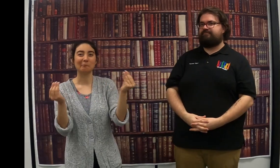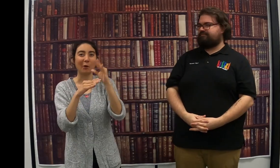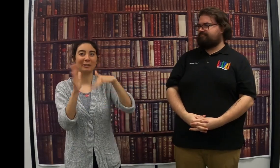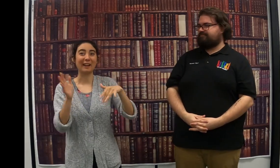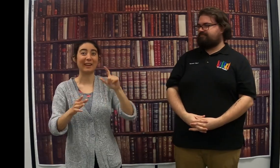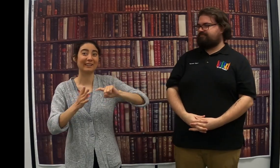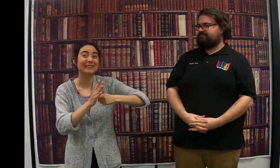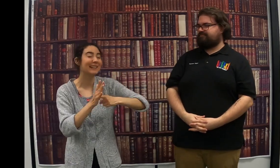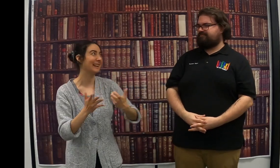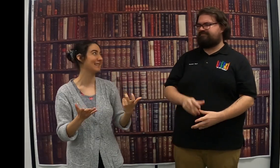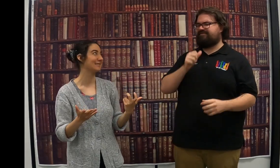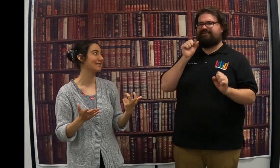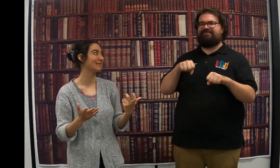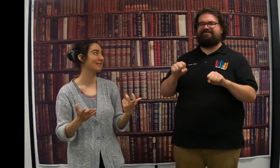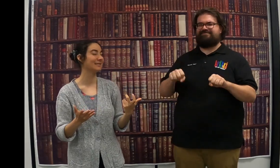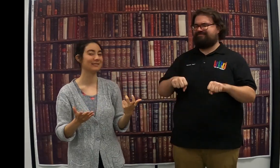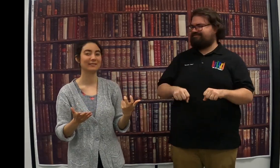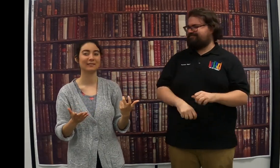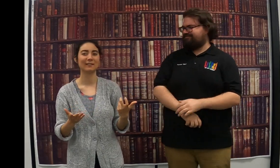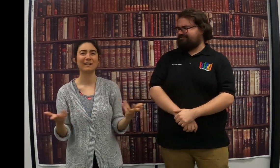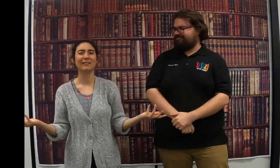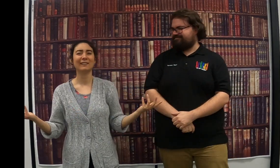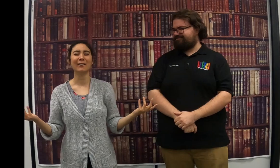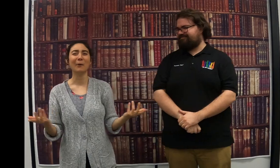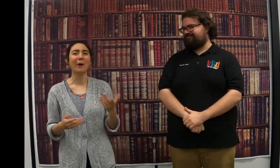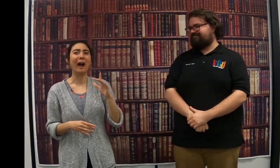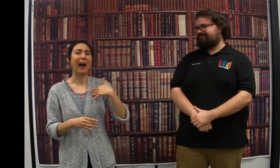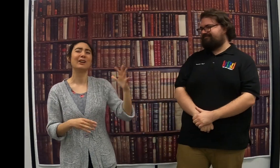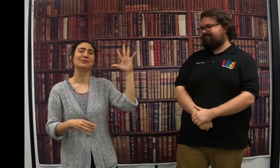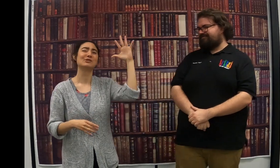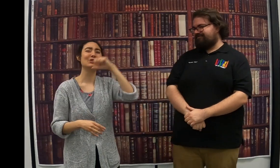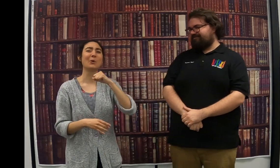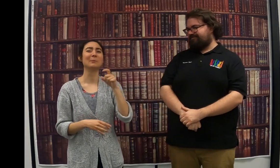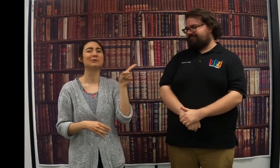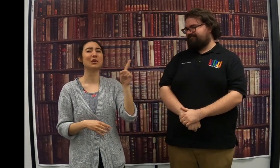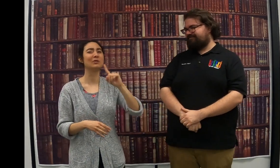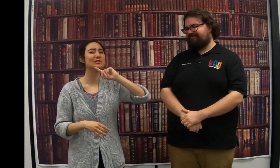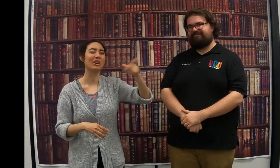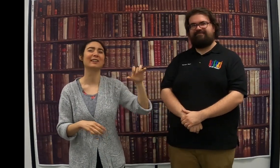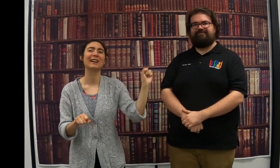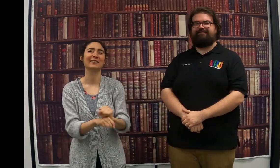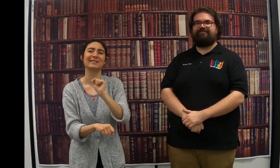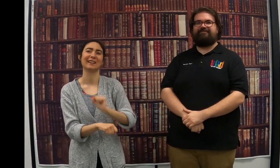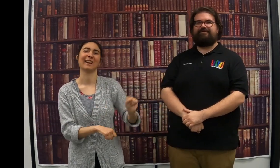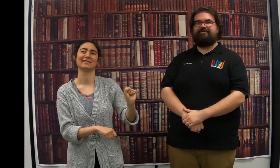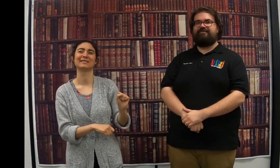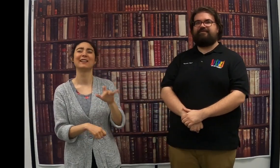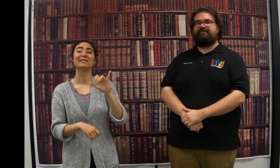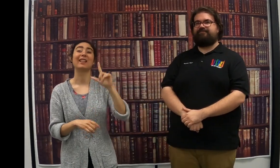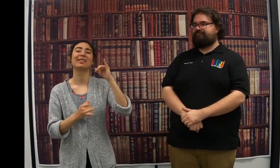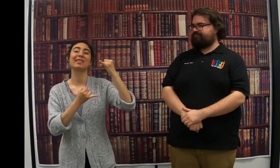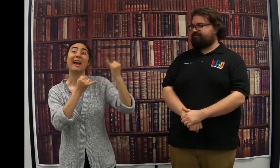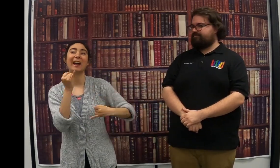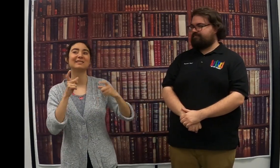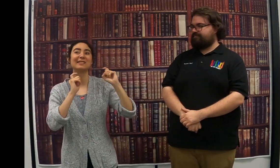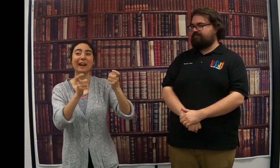keys. Not possible. I assure you it is. The last gift that our dear crow brought to